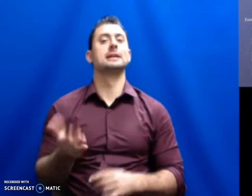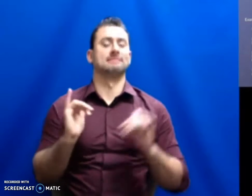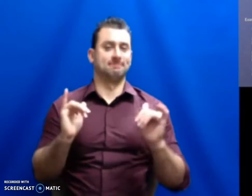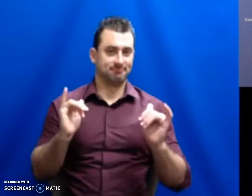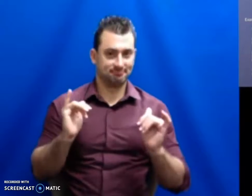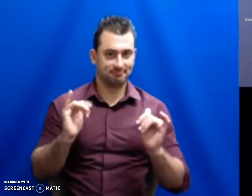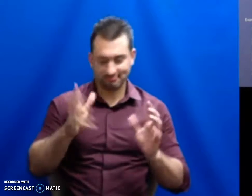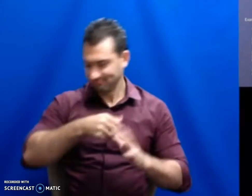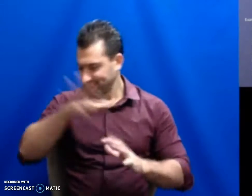pedestrian.